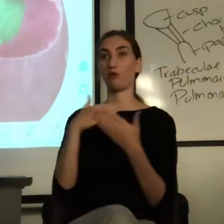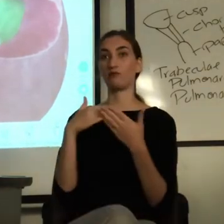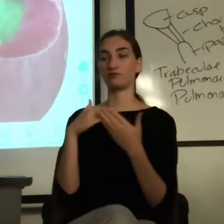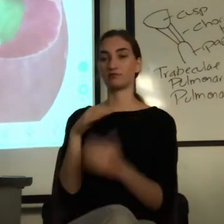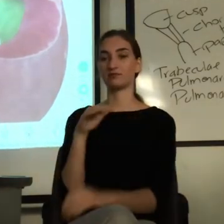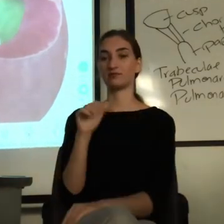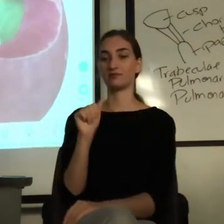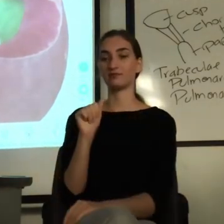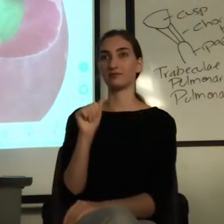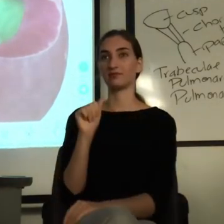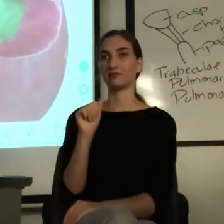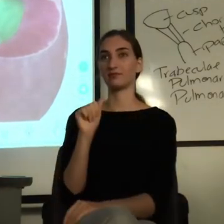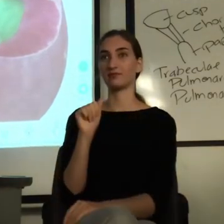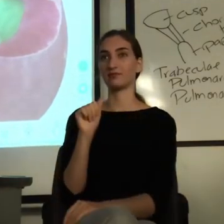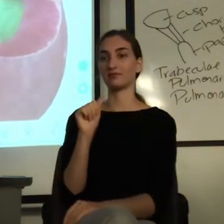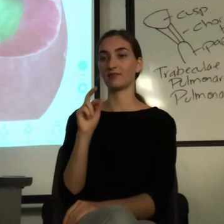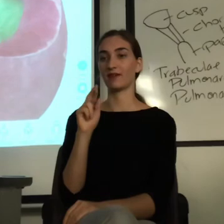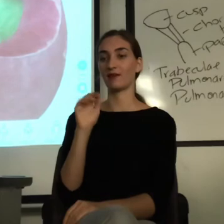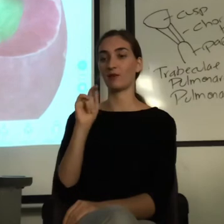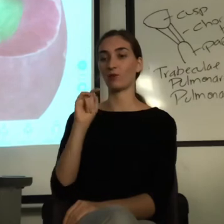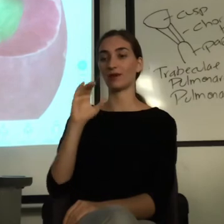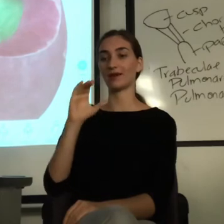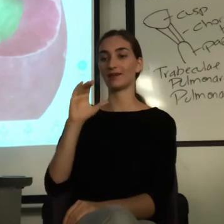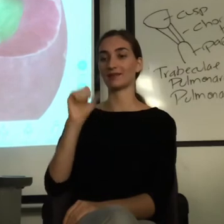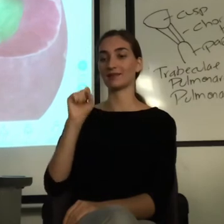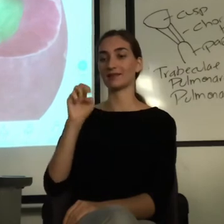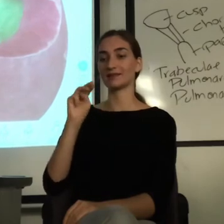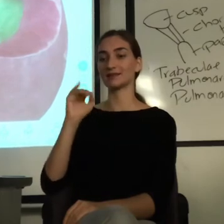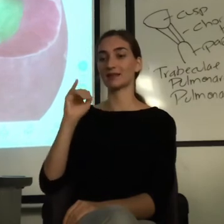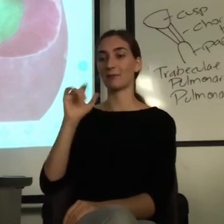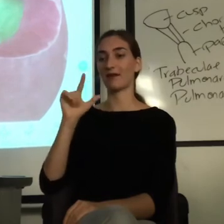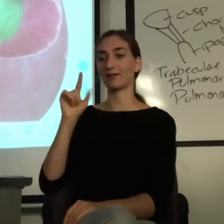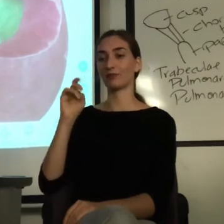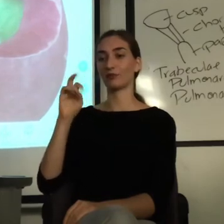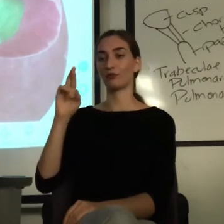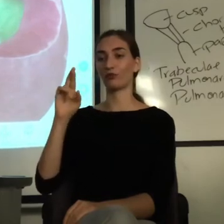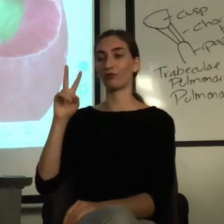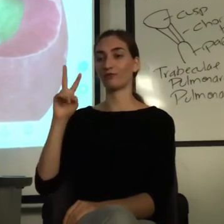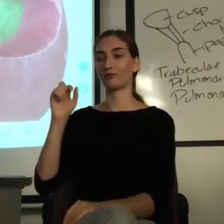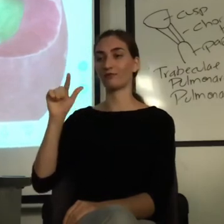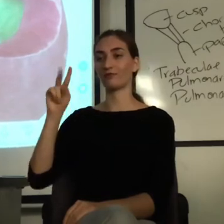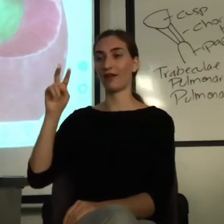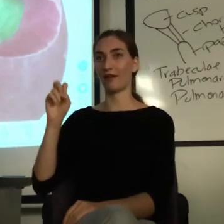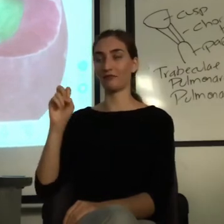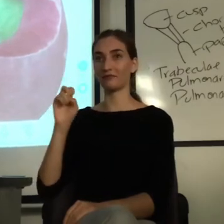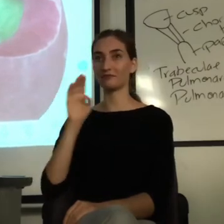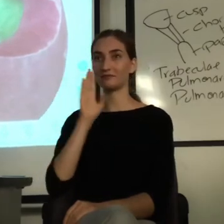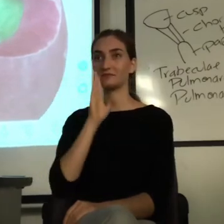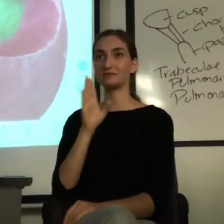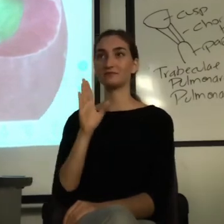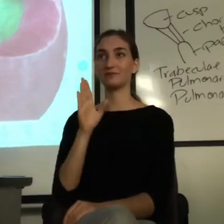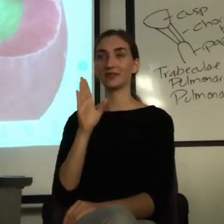That's the aortic semilunar vowel. Let me highlight it in green for those of you that didn't catch that.